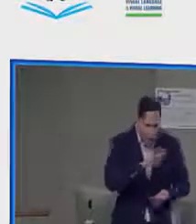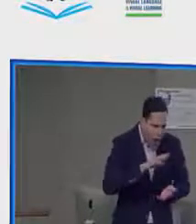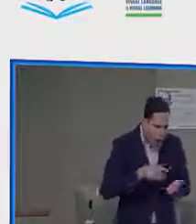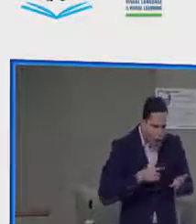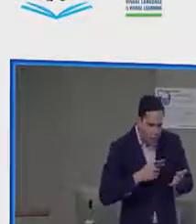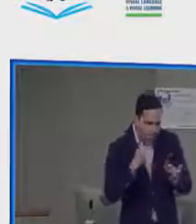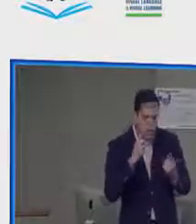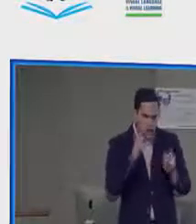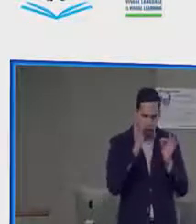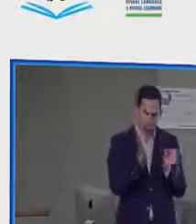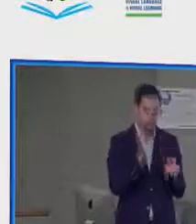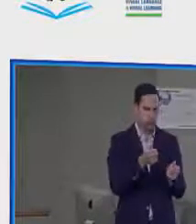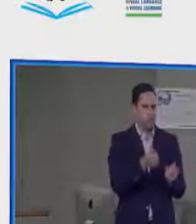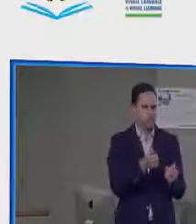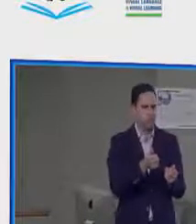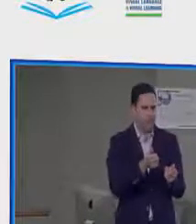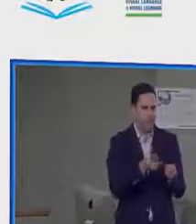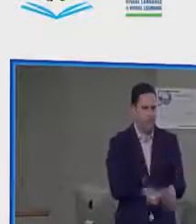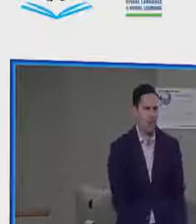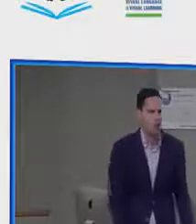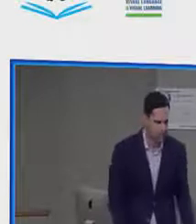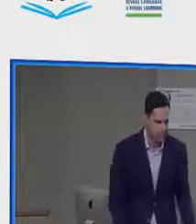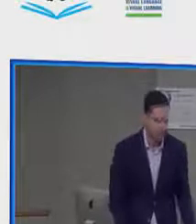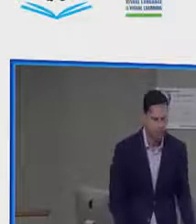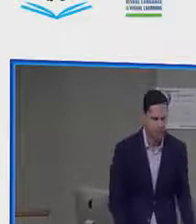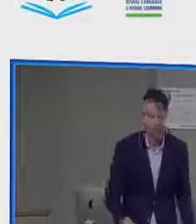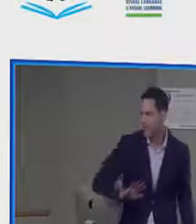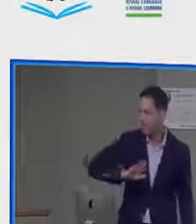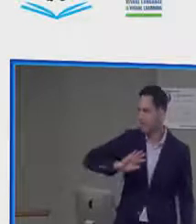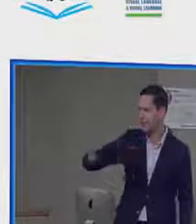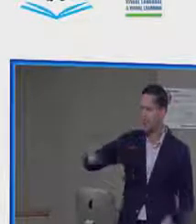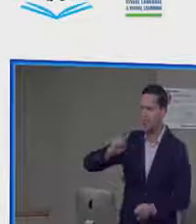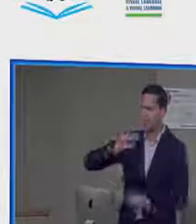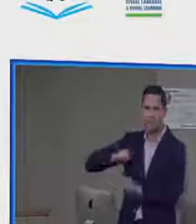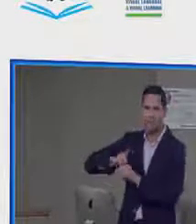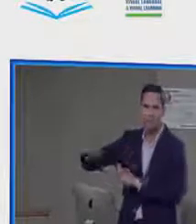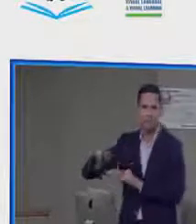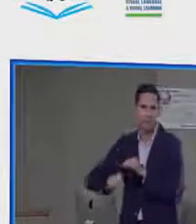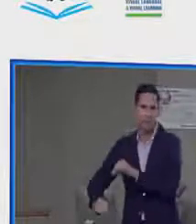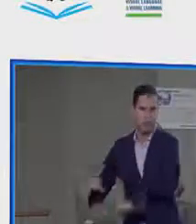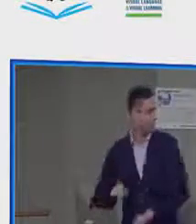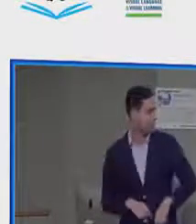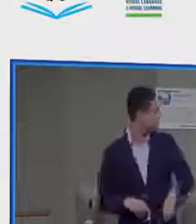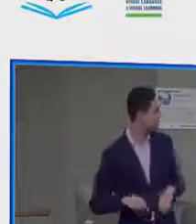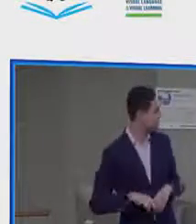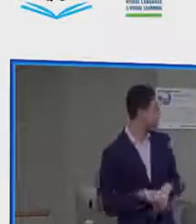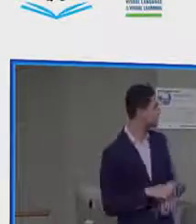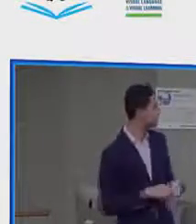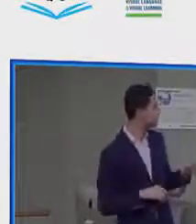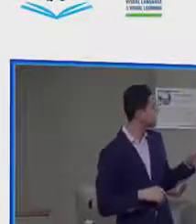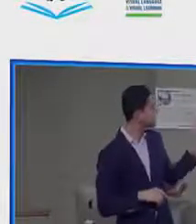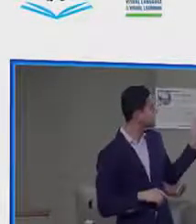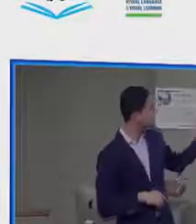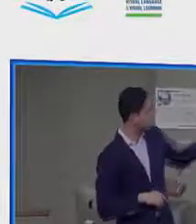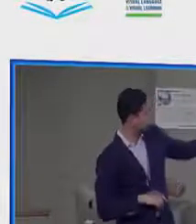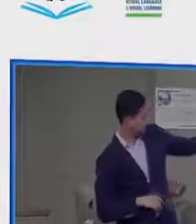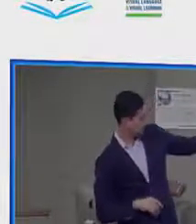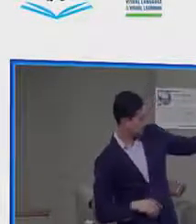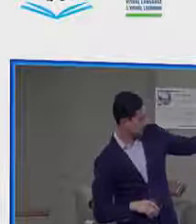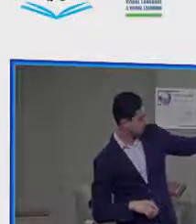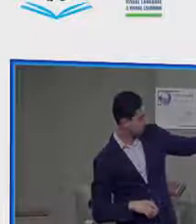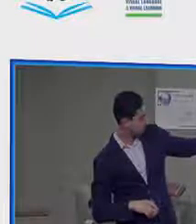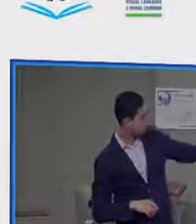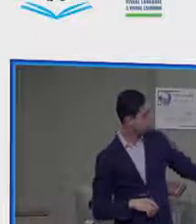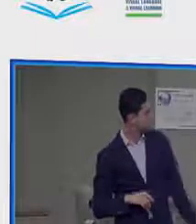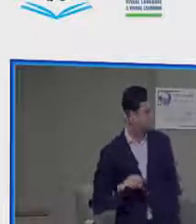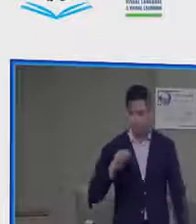regarded as a definite loss to pure science. Down here, in the high consideration of use,